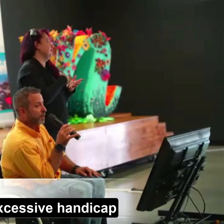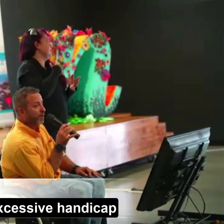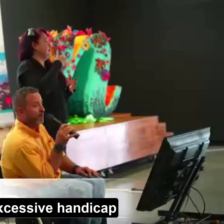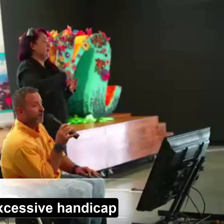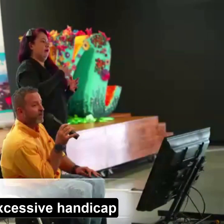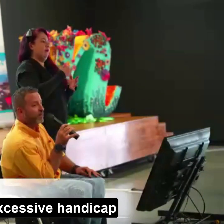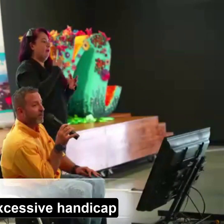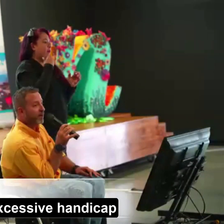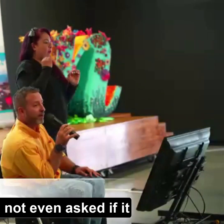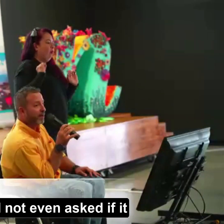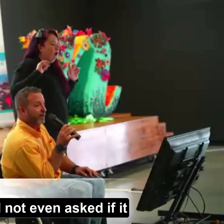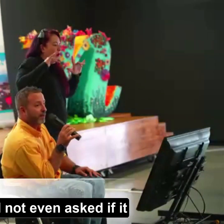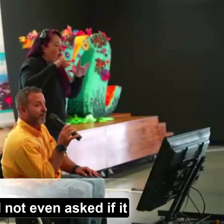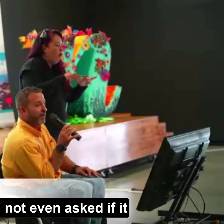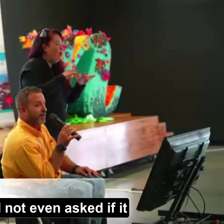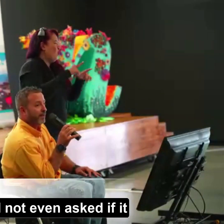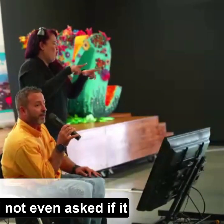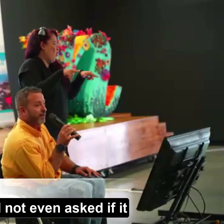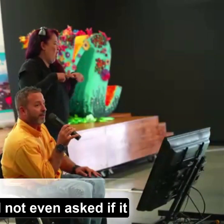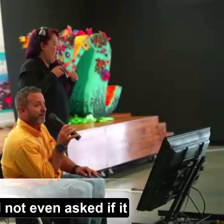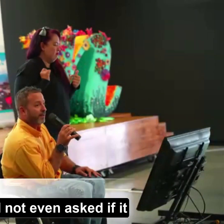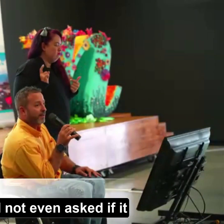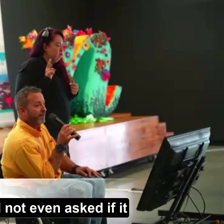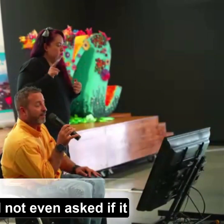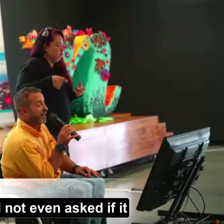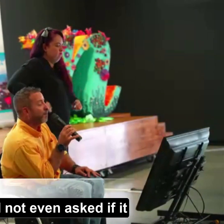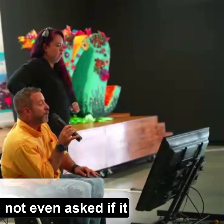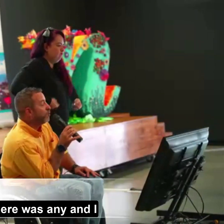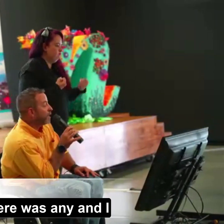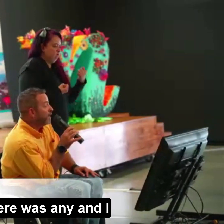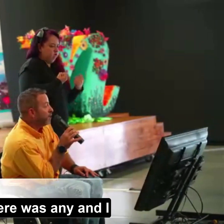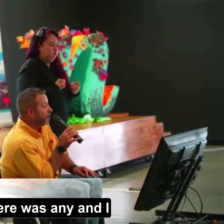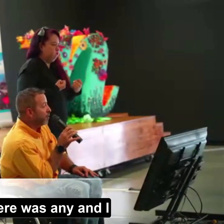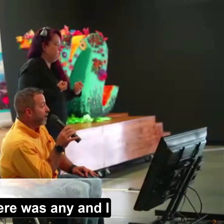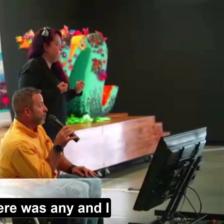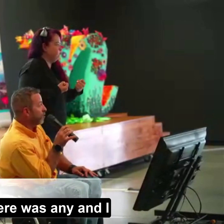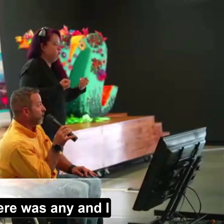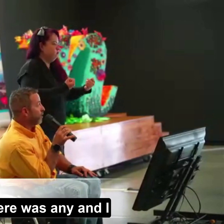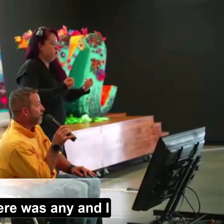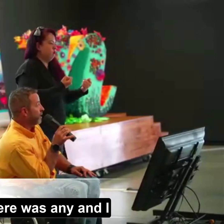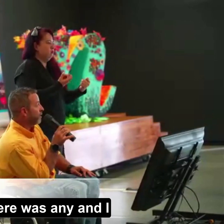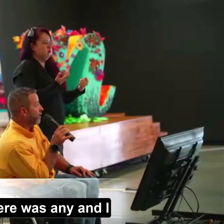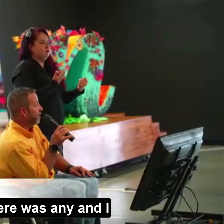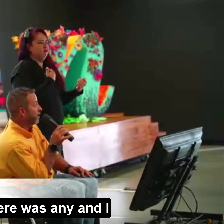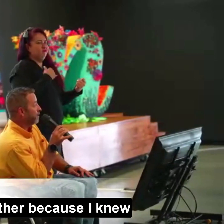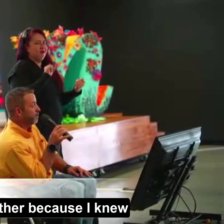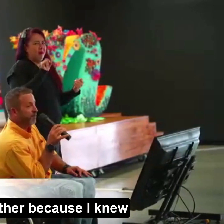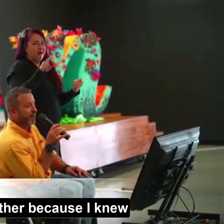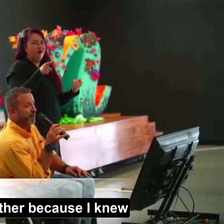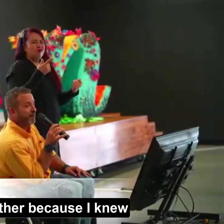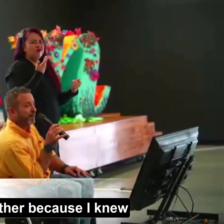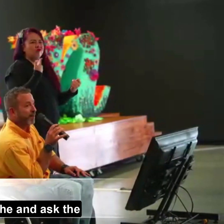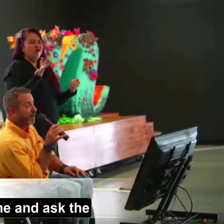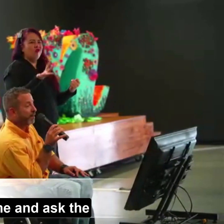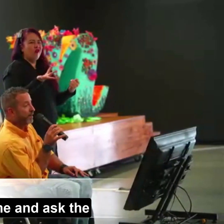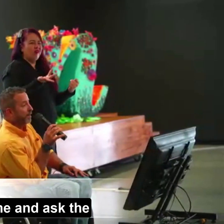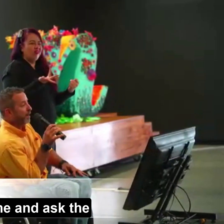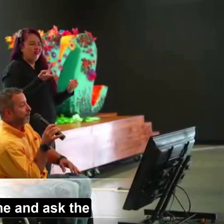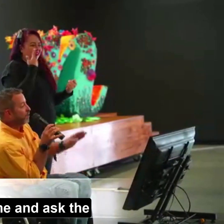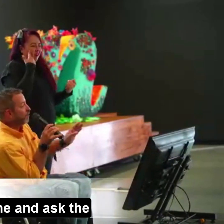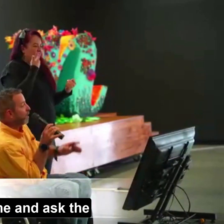for handicap parking and not even ask if there was any. And I wouldn't bother because I knew